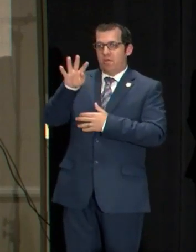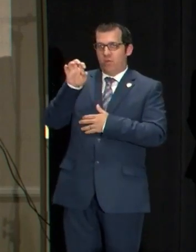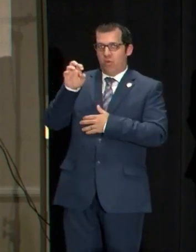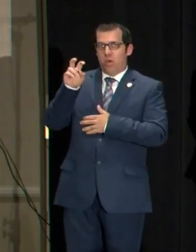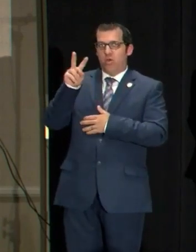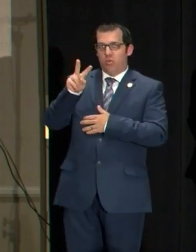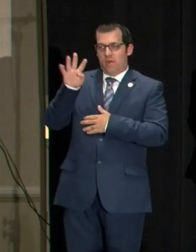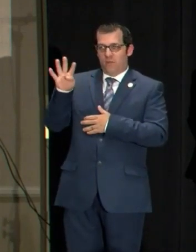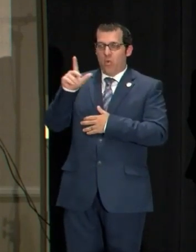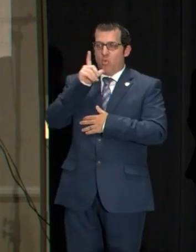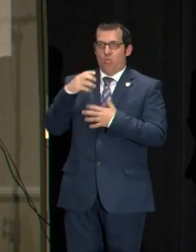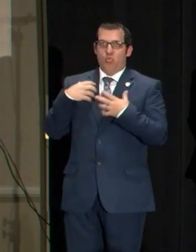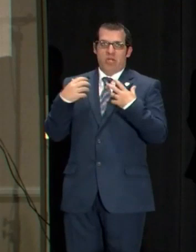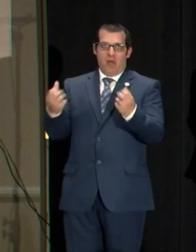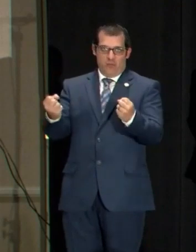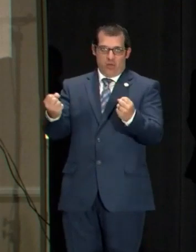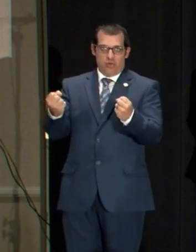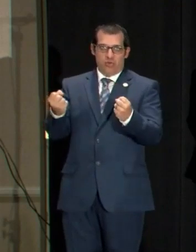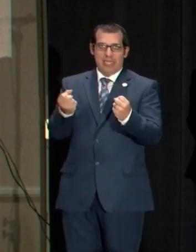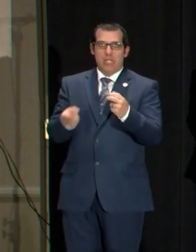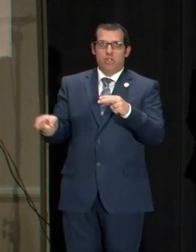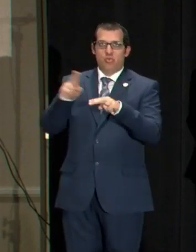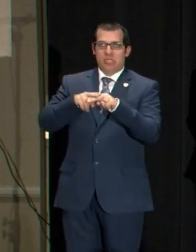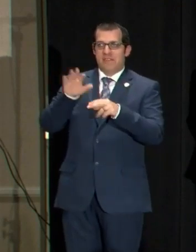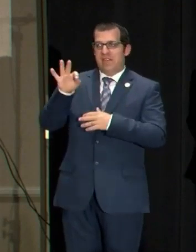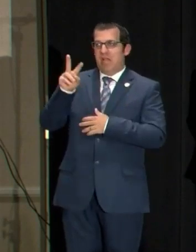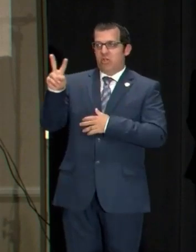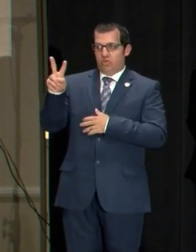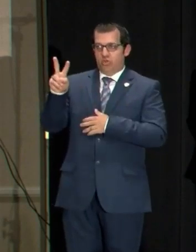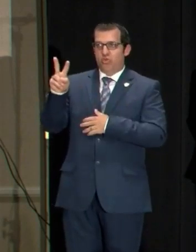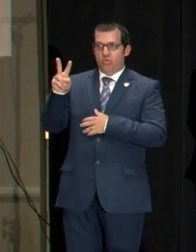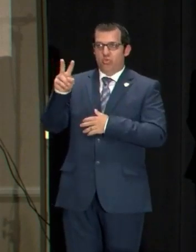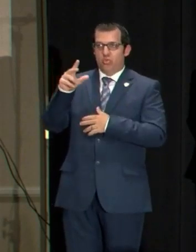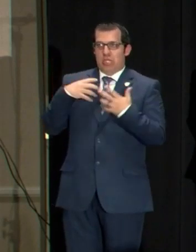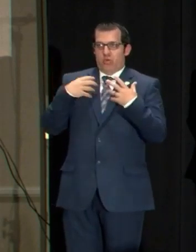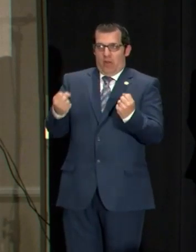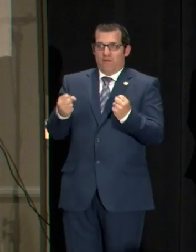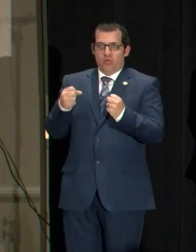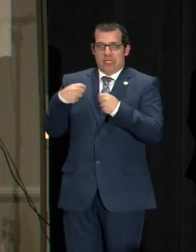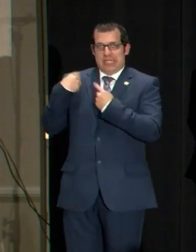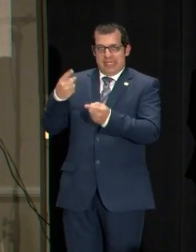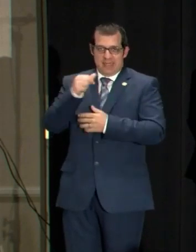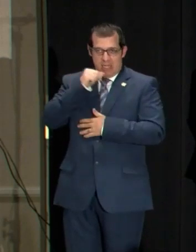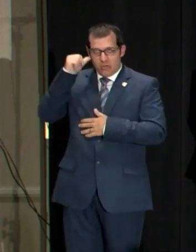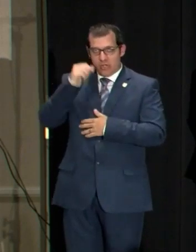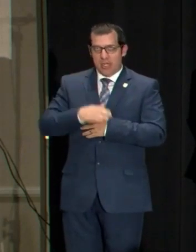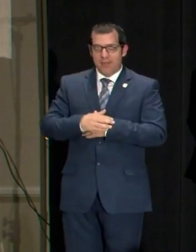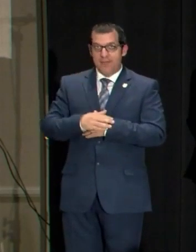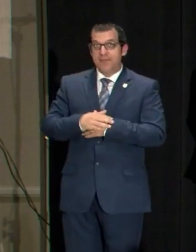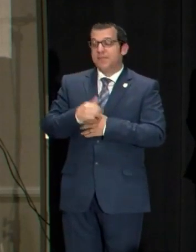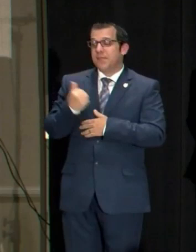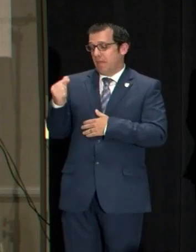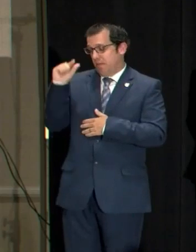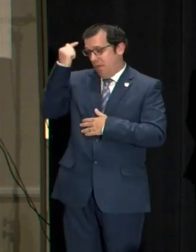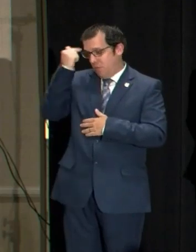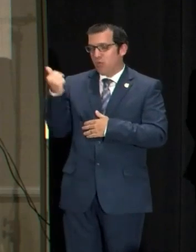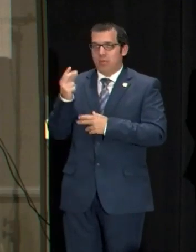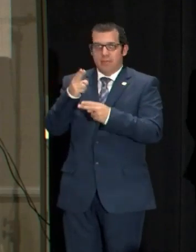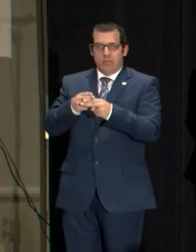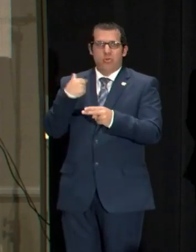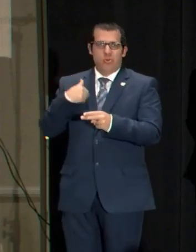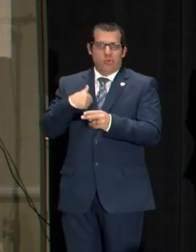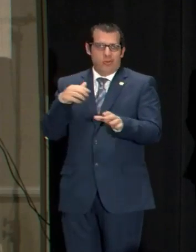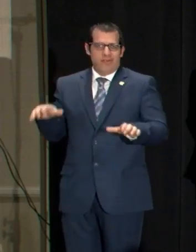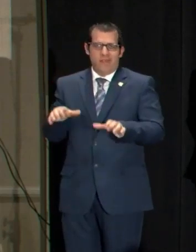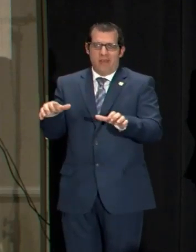4,424 who have recovered, and that's an increase of 92 from yesterday. The governor mentioned that we have done very